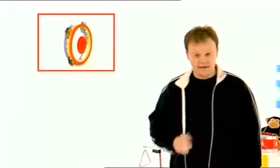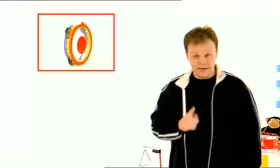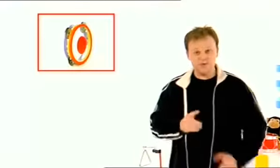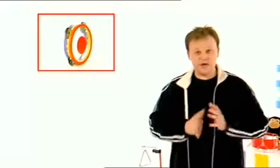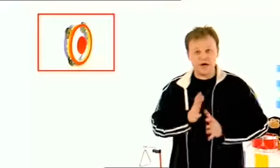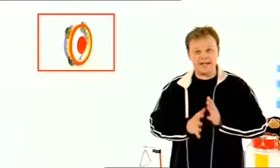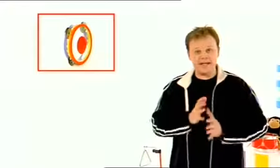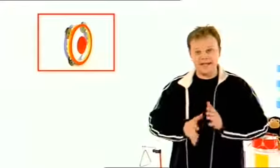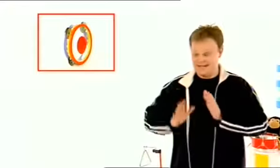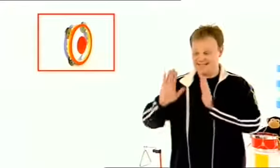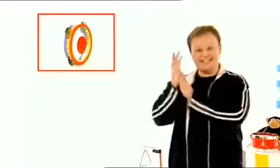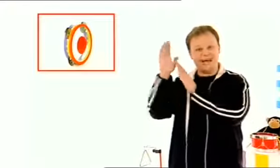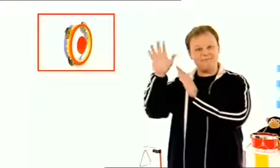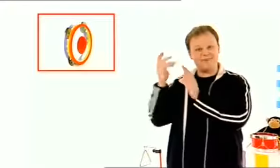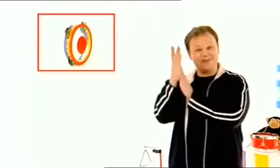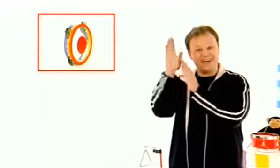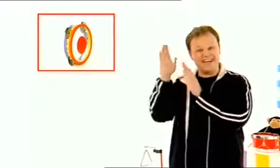You sign, tambourine.